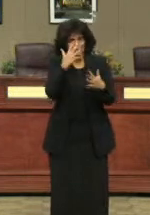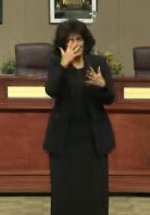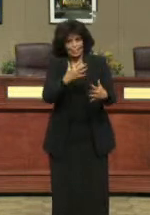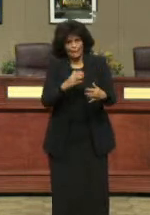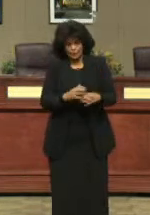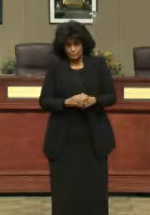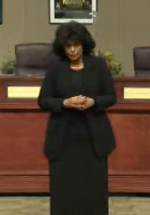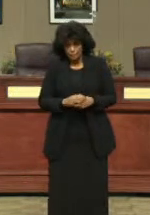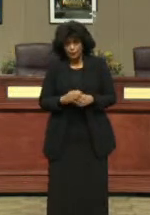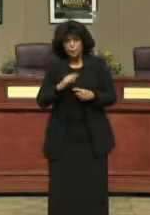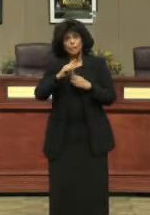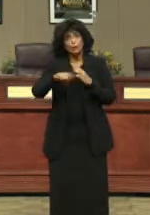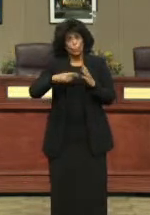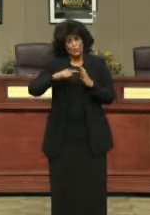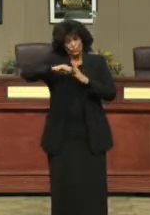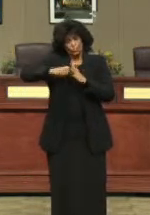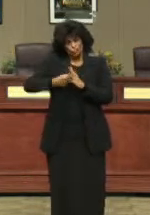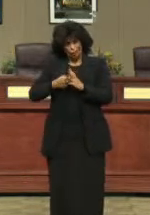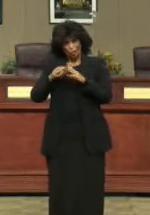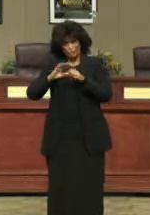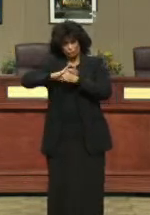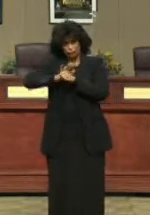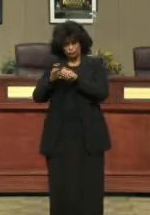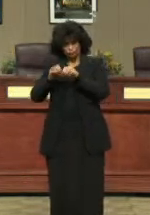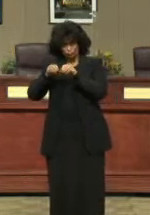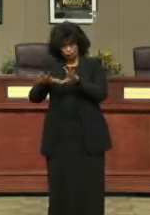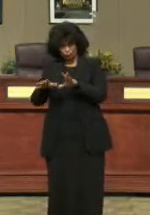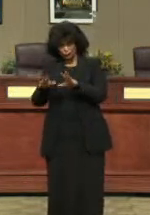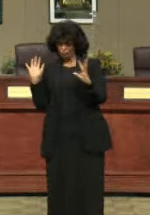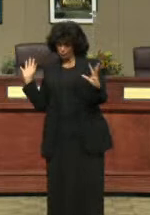been a total of now